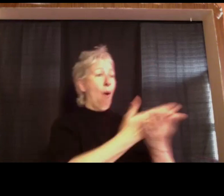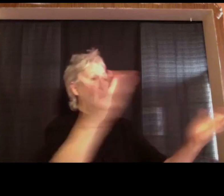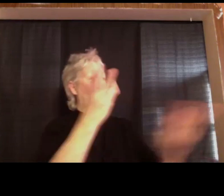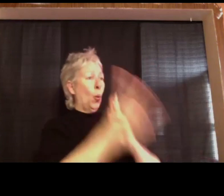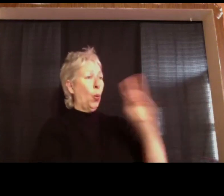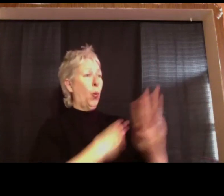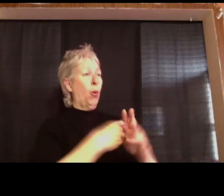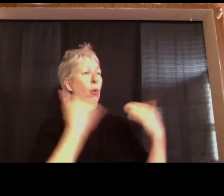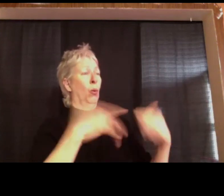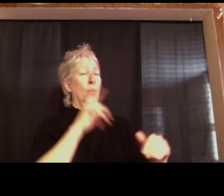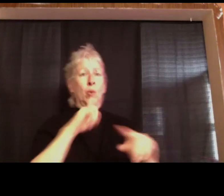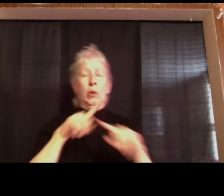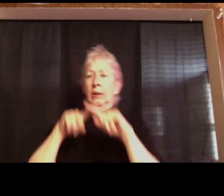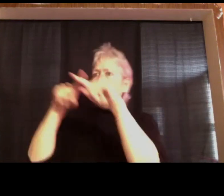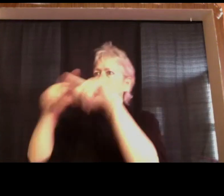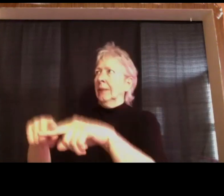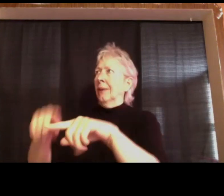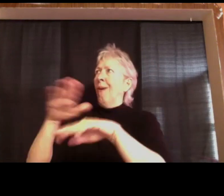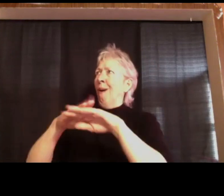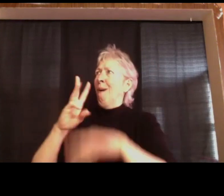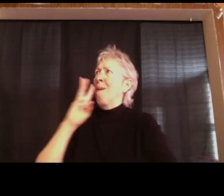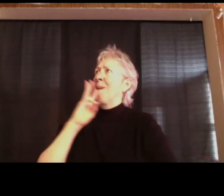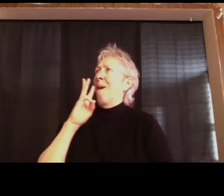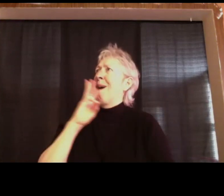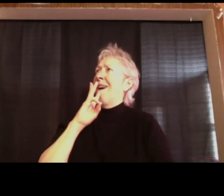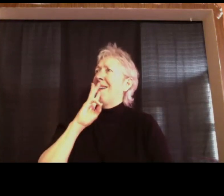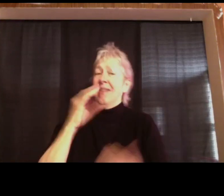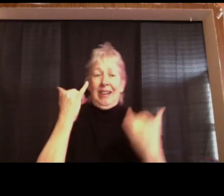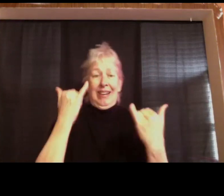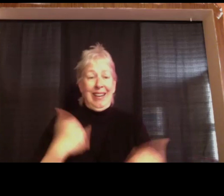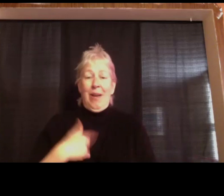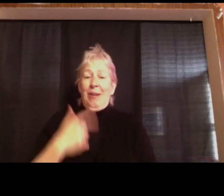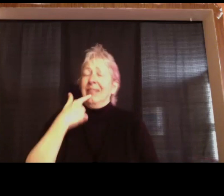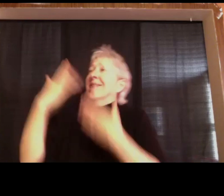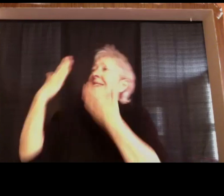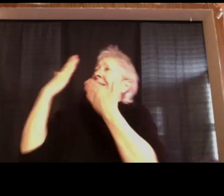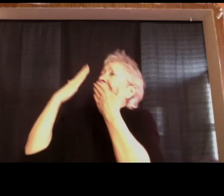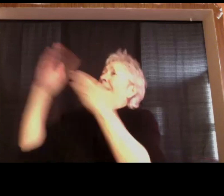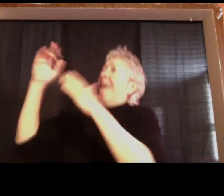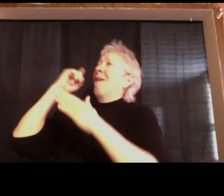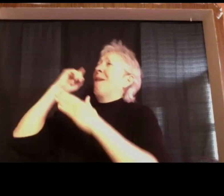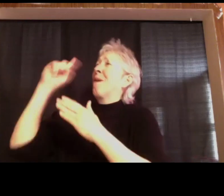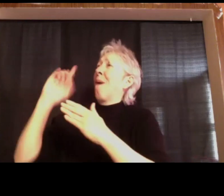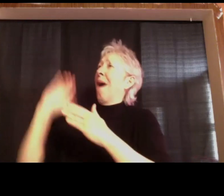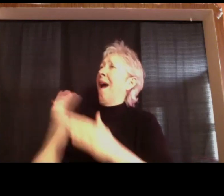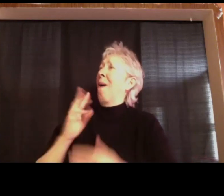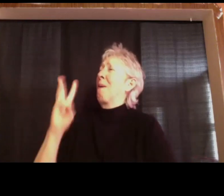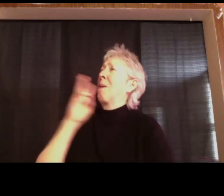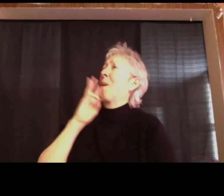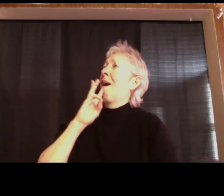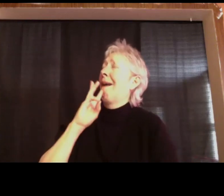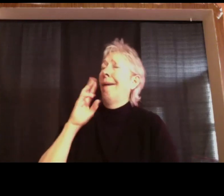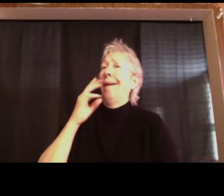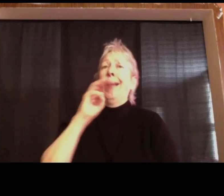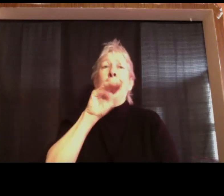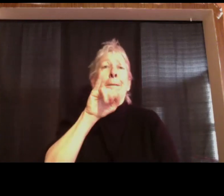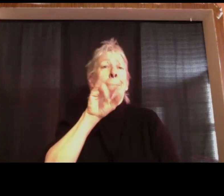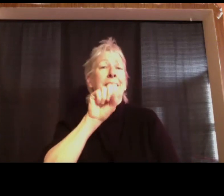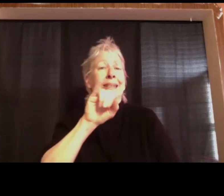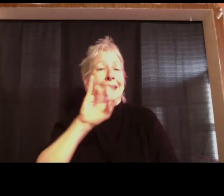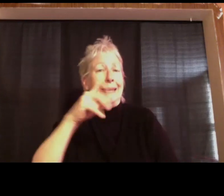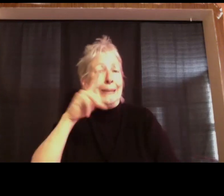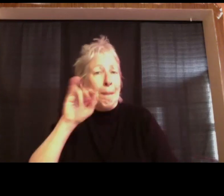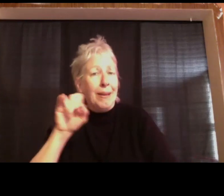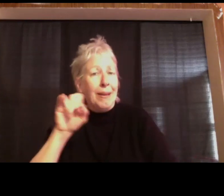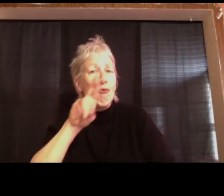our very being. We offer gratitude for these, our waters, the Mississippi that unites us,